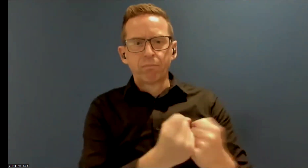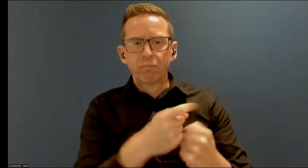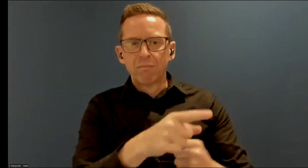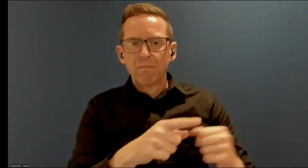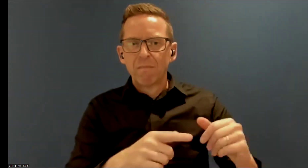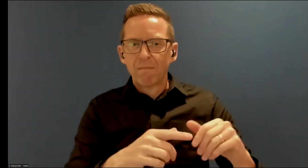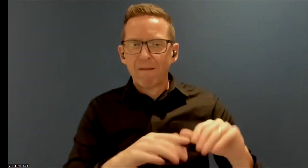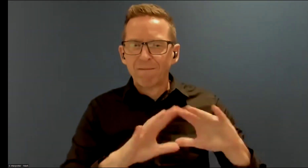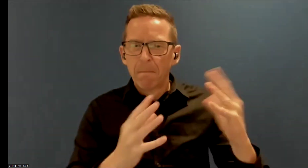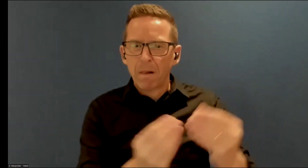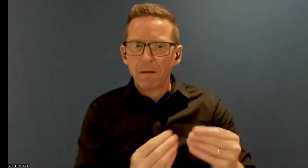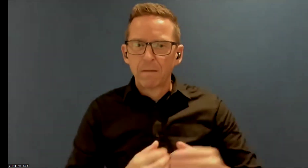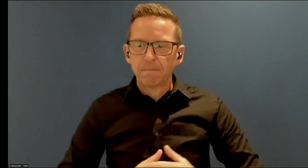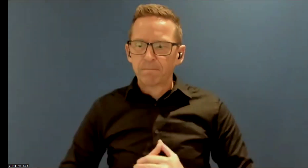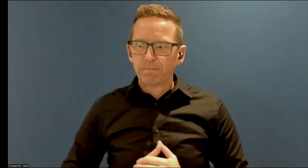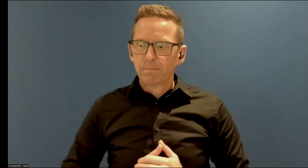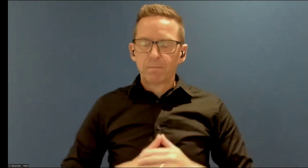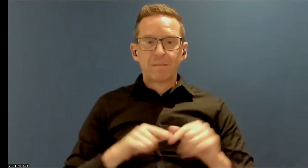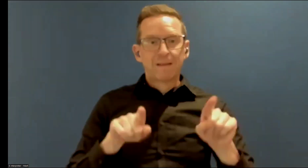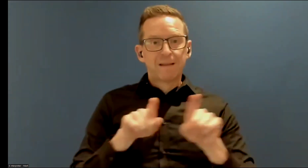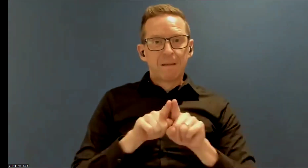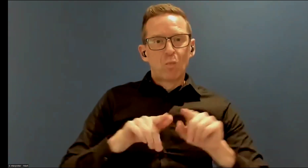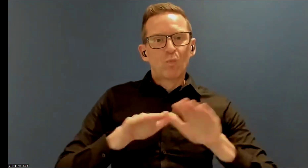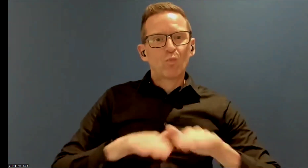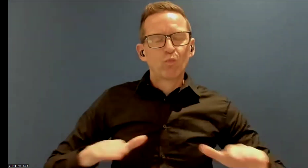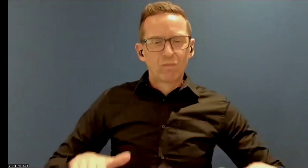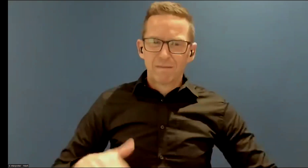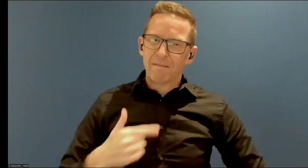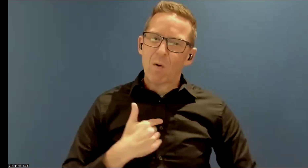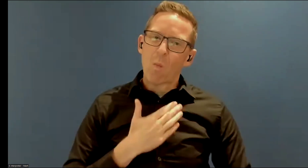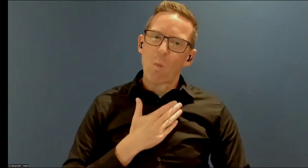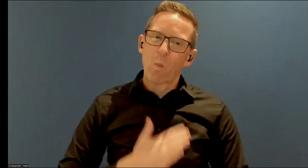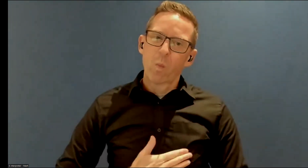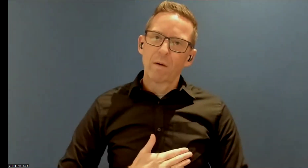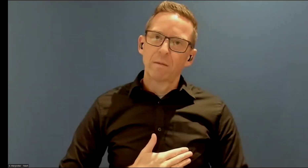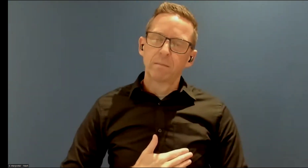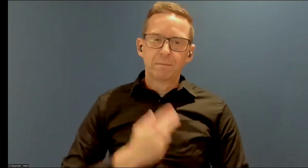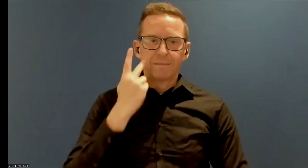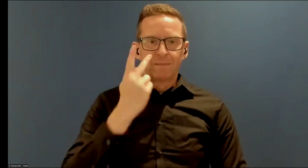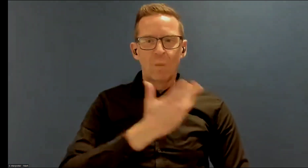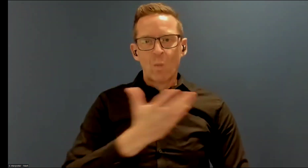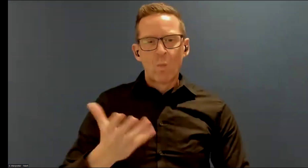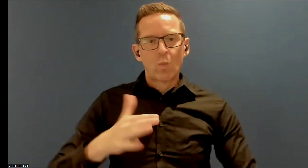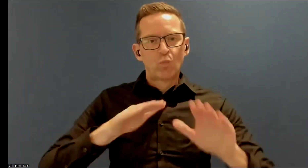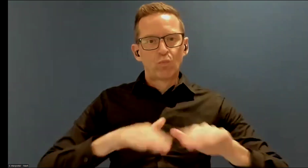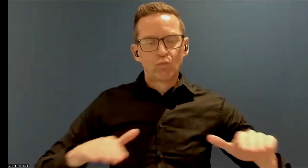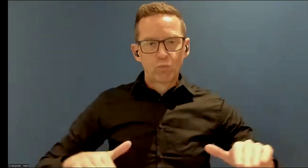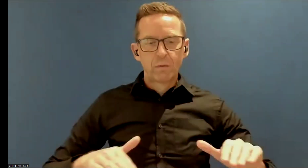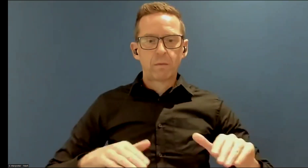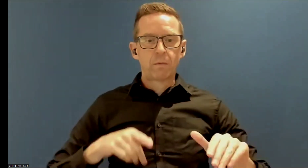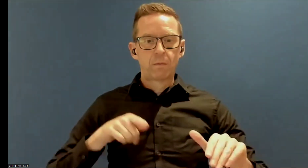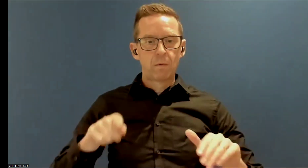with children, for example, because we want to make sure that all children are out of the institutions